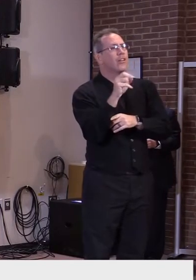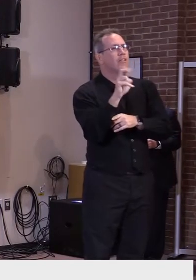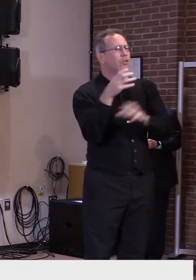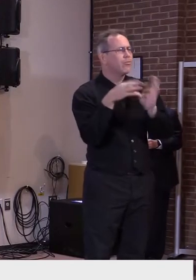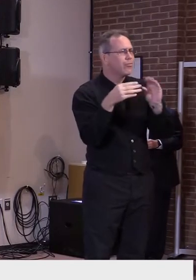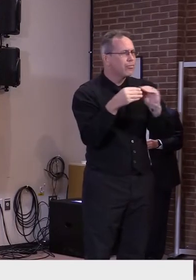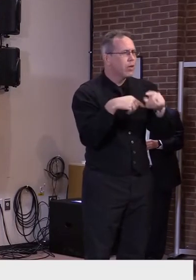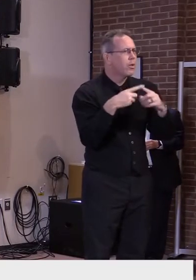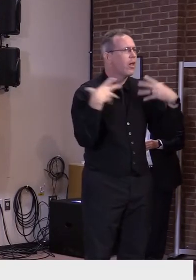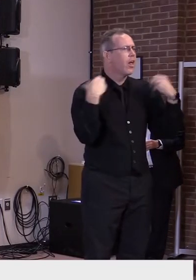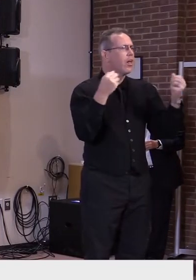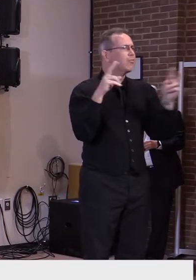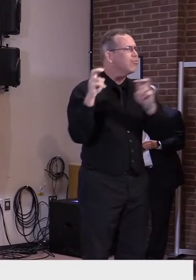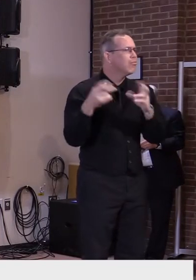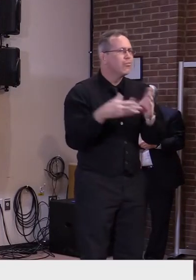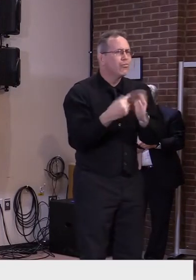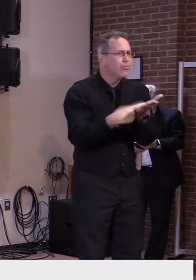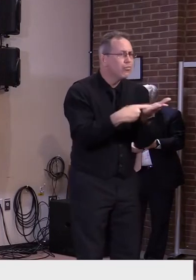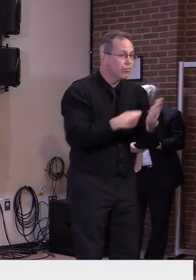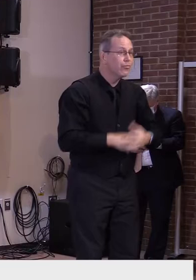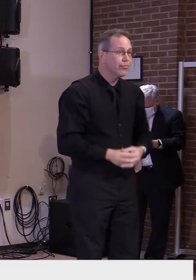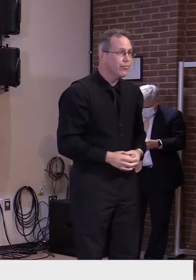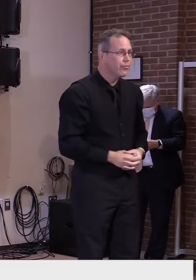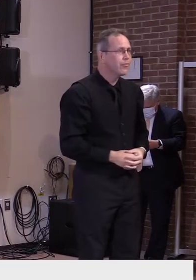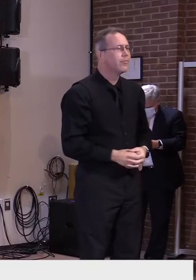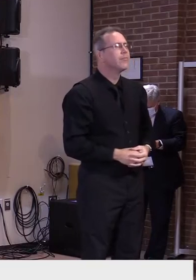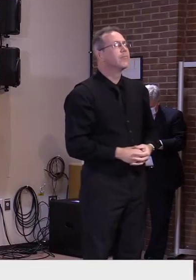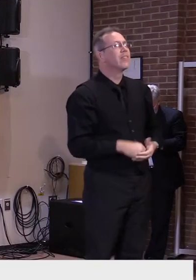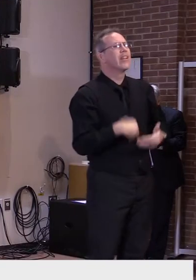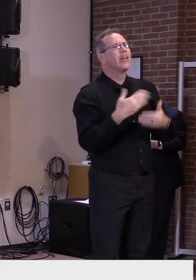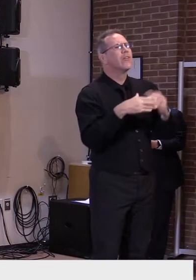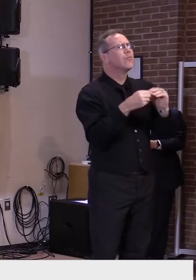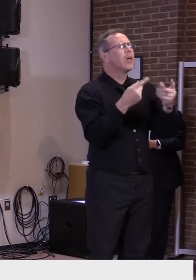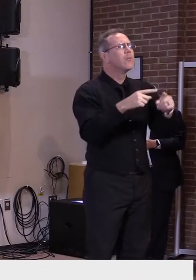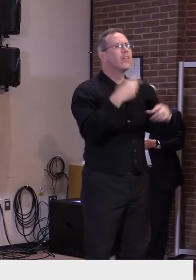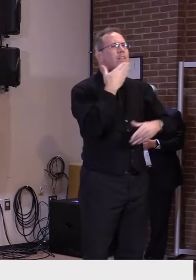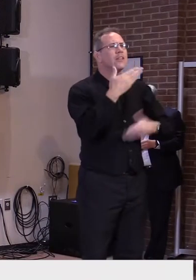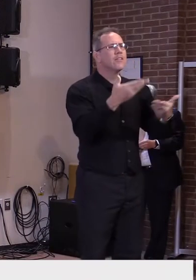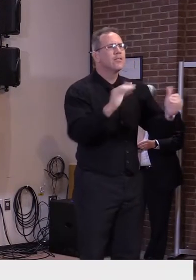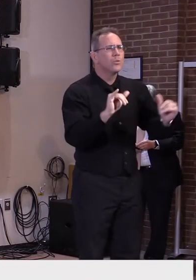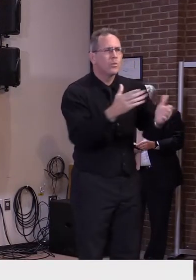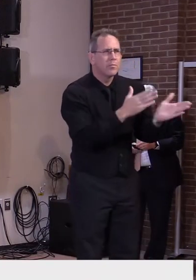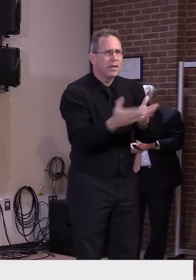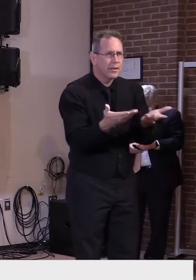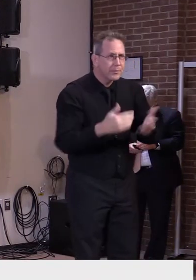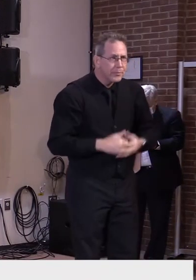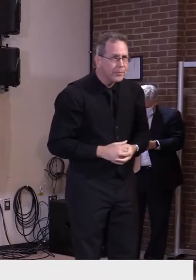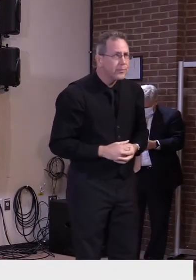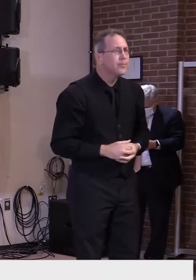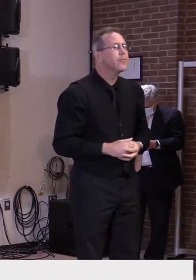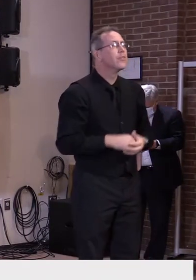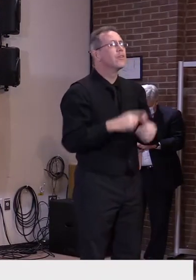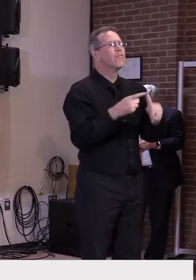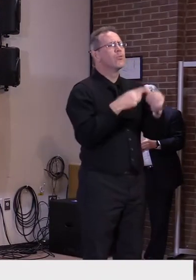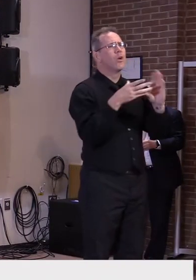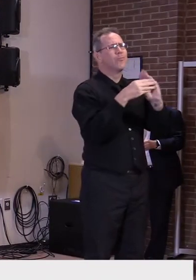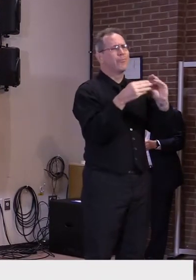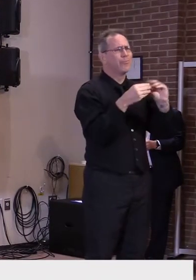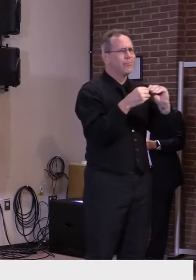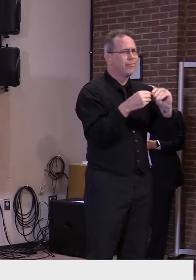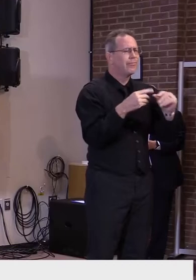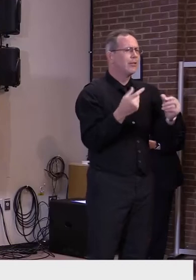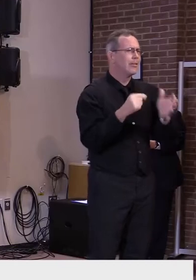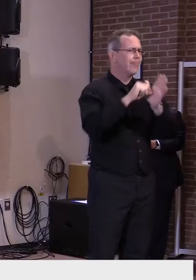tips for families as we approach Thanksgiving. But first, I want to reiterate how important it is for Vermonters to